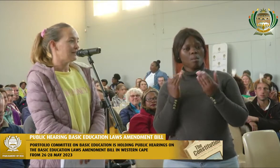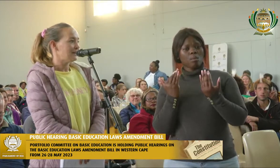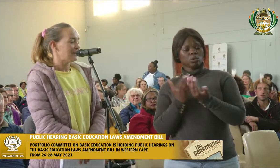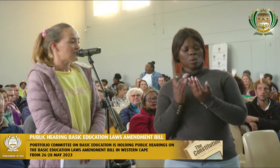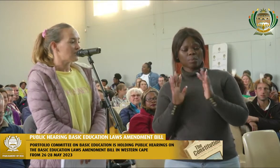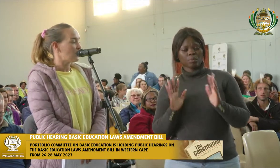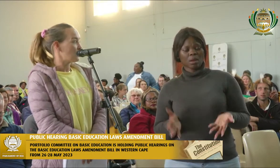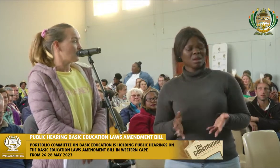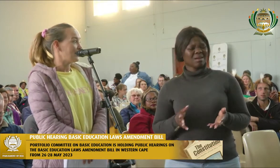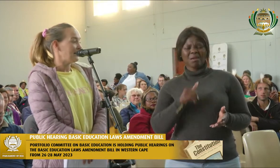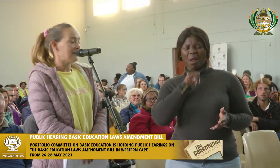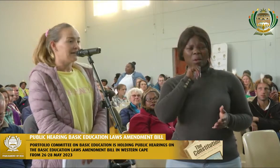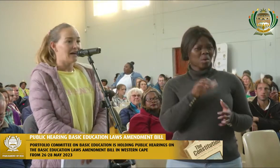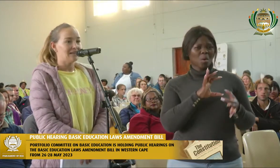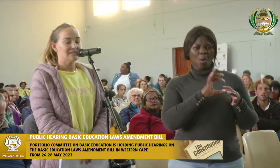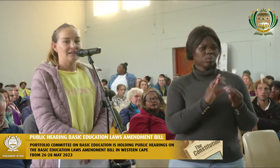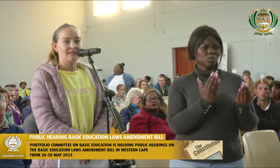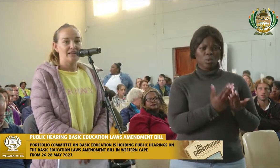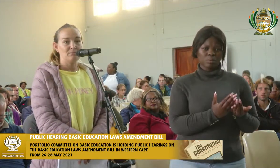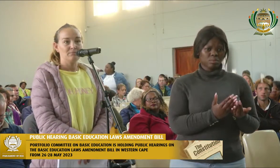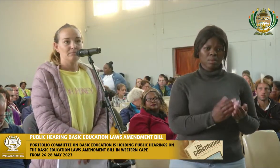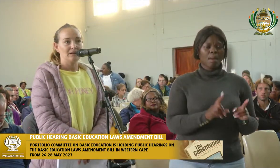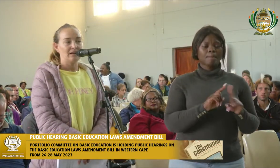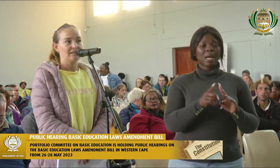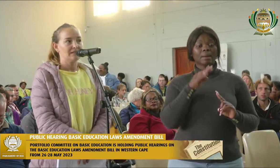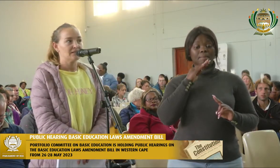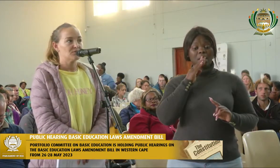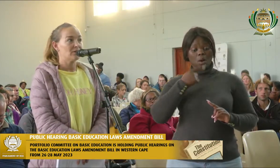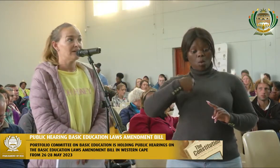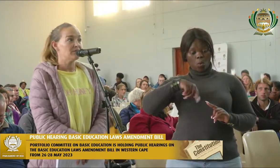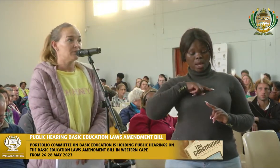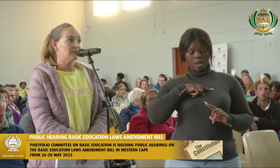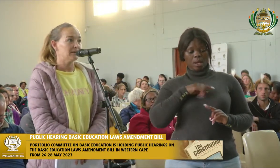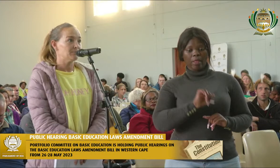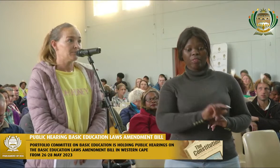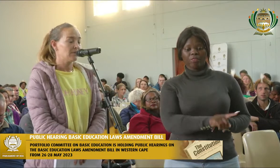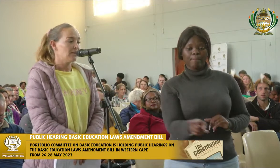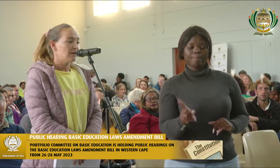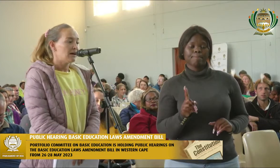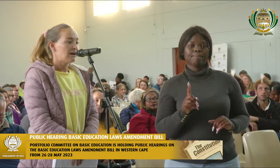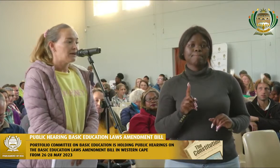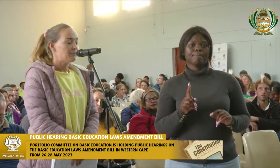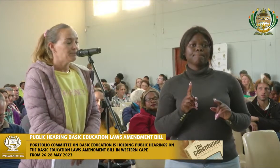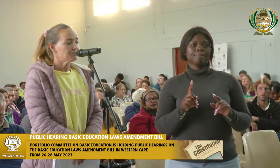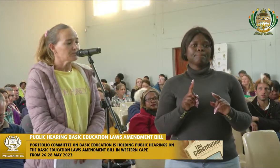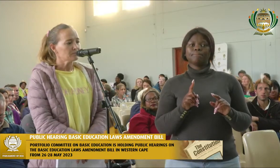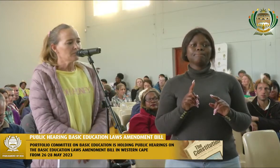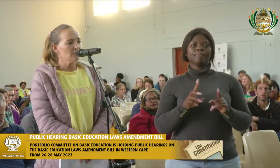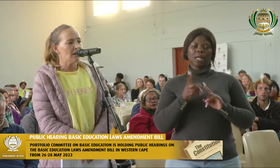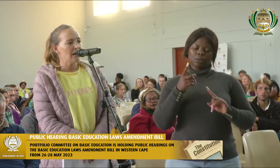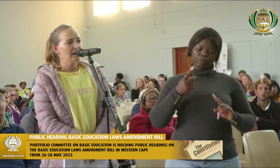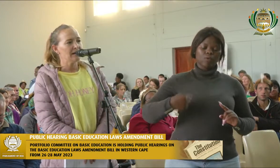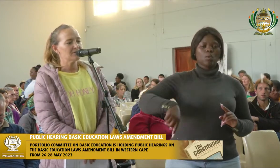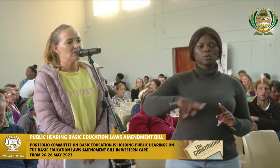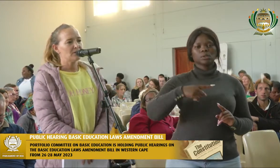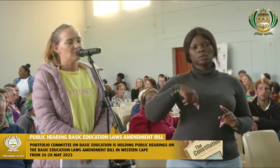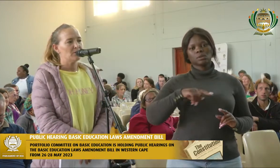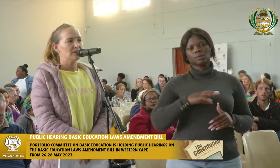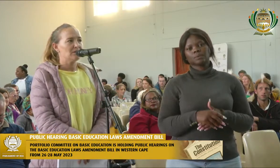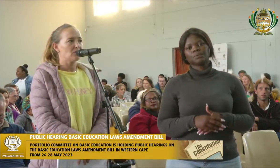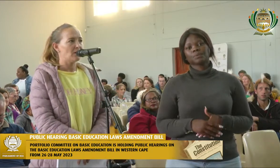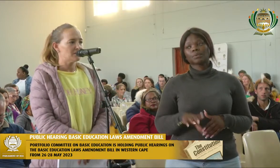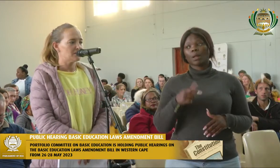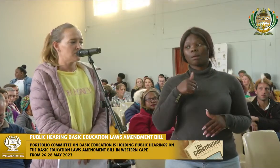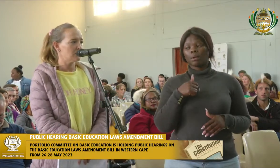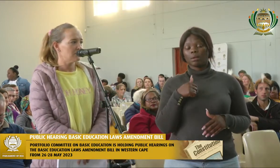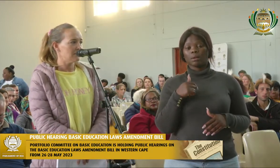homeschooling. It's not a we and us and them. I think it is for everybody. I have started my